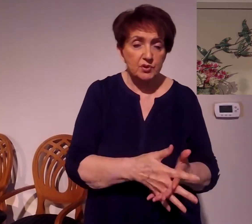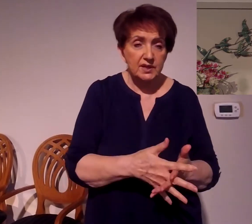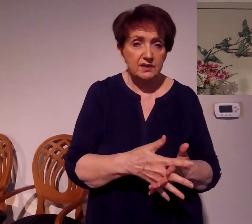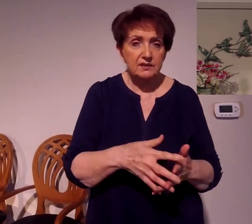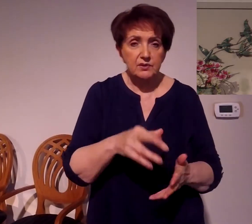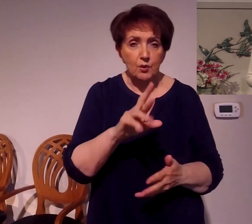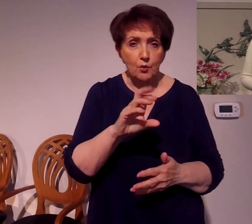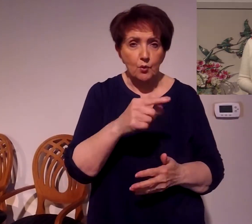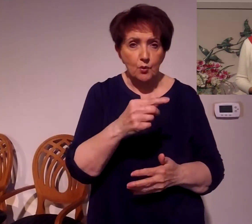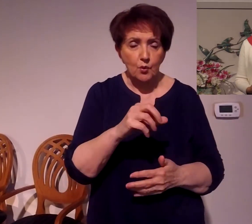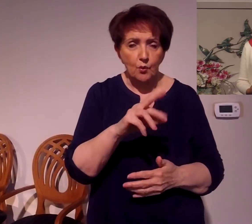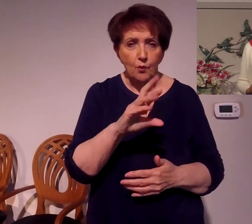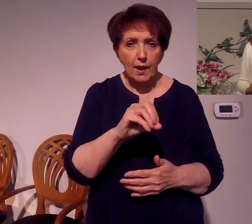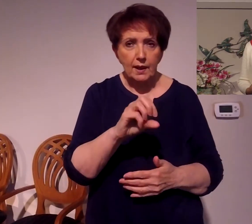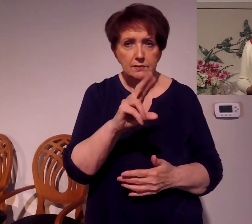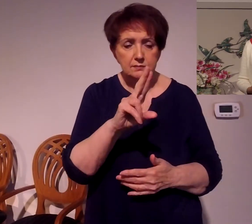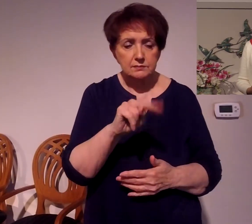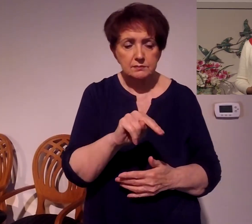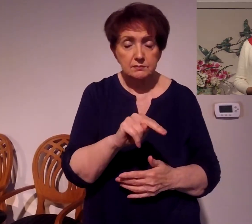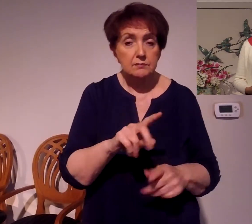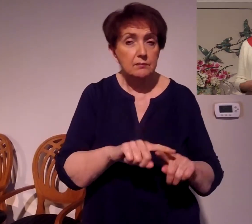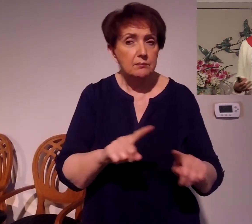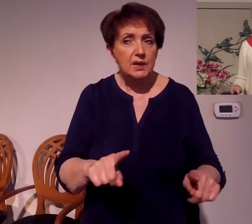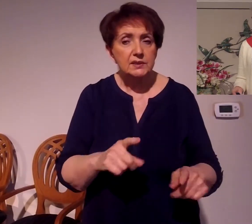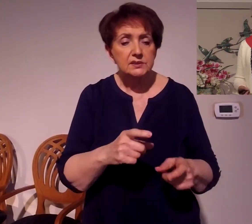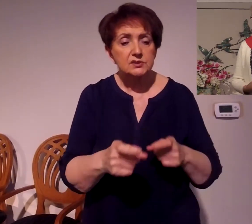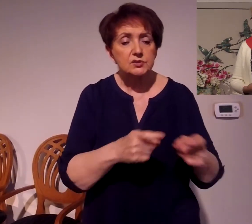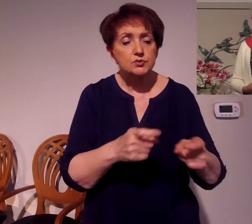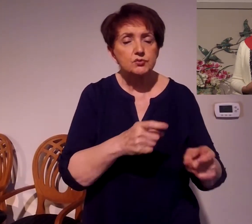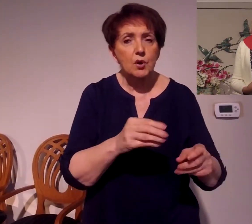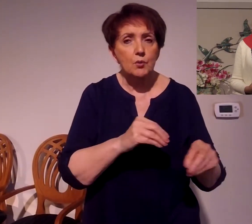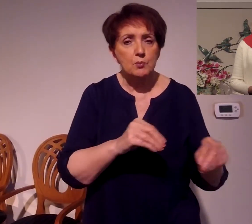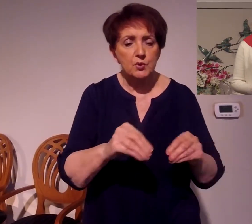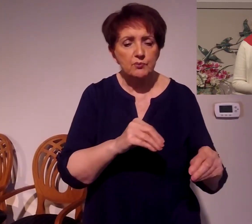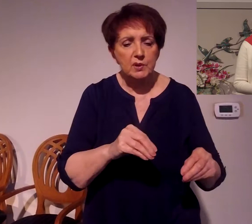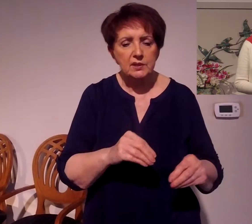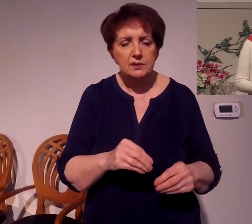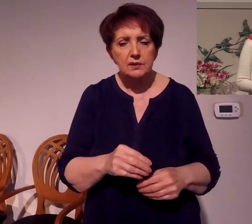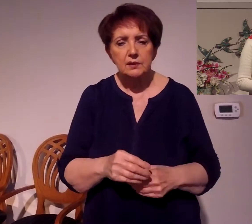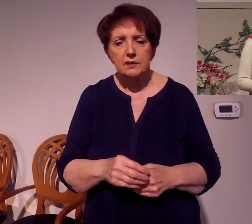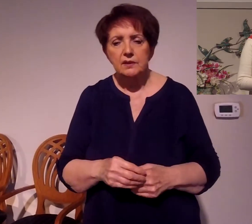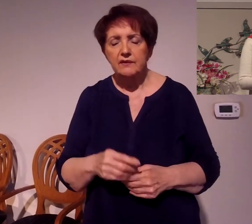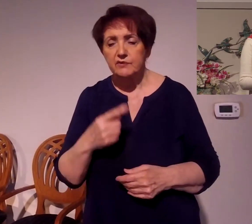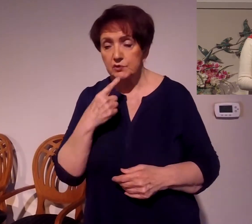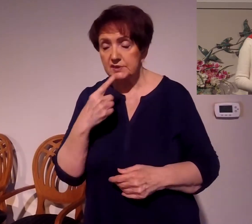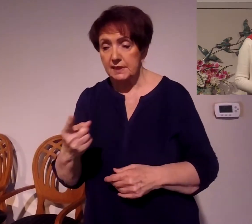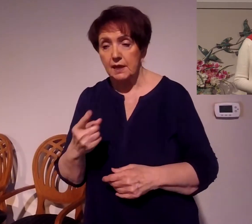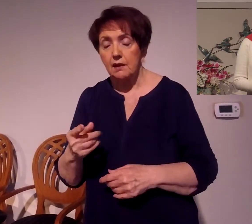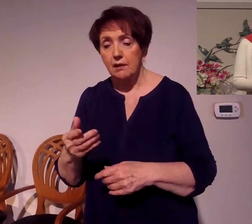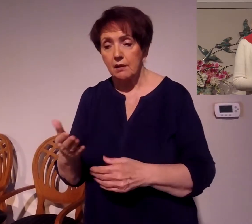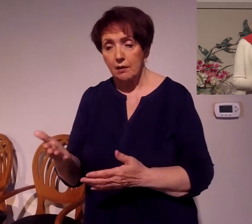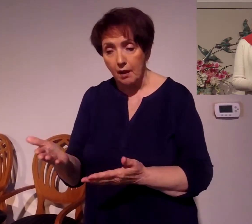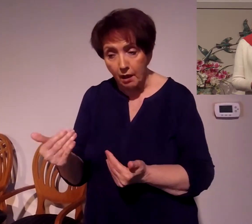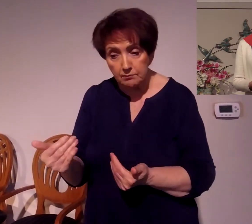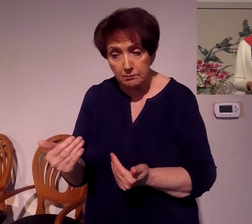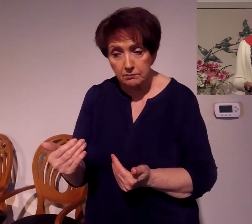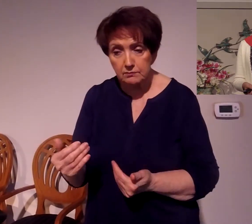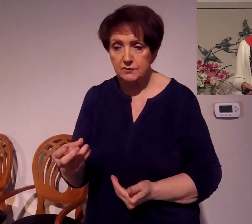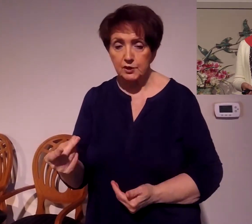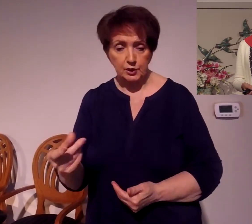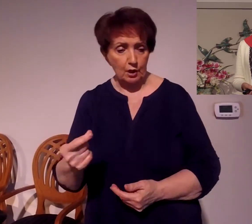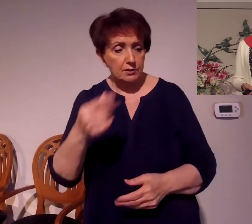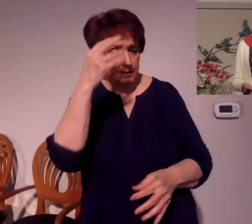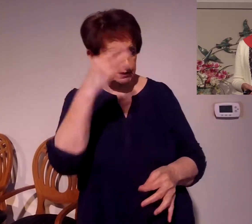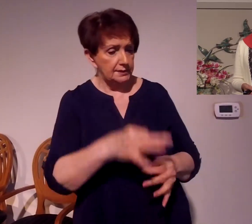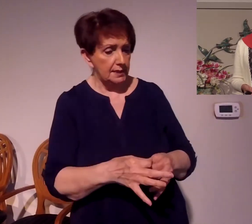anymore, and it's called controlled movement. You're right, your dog can decide to come when you say come or not.